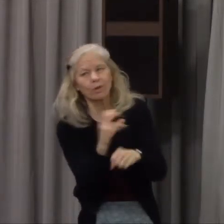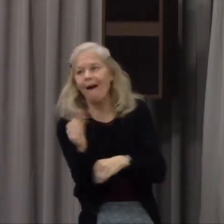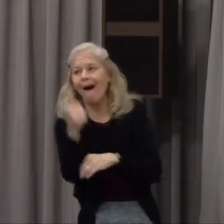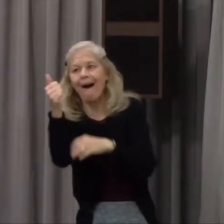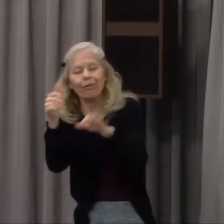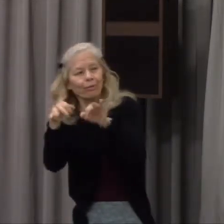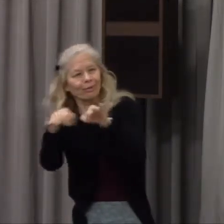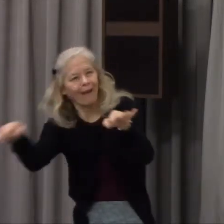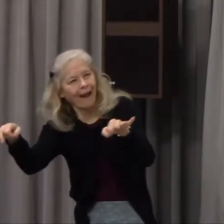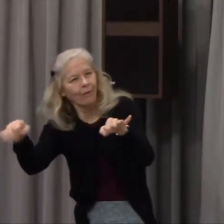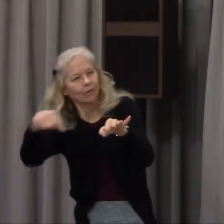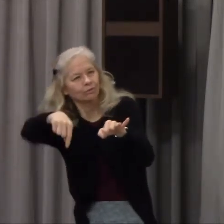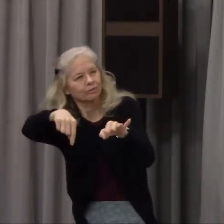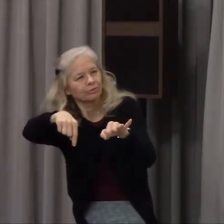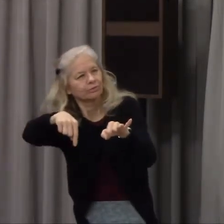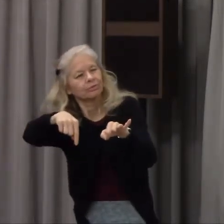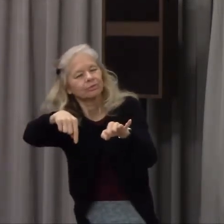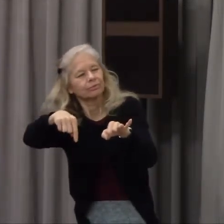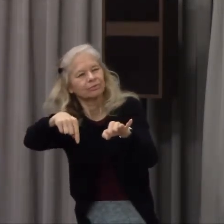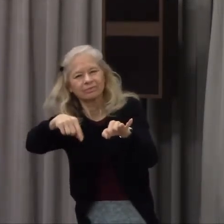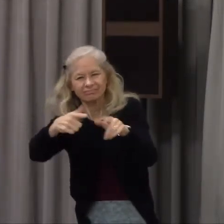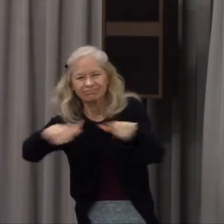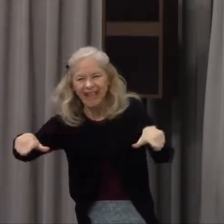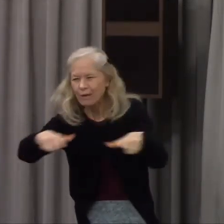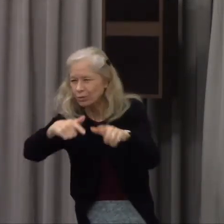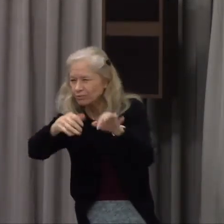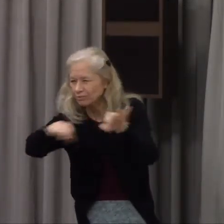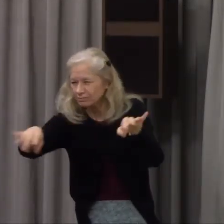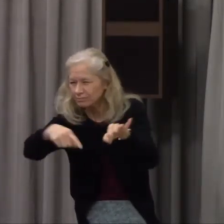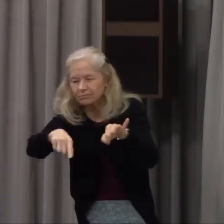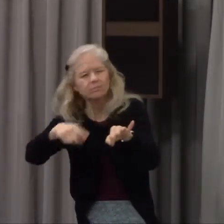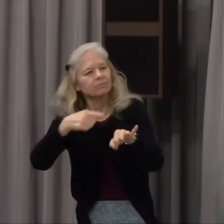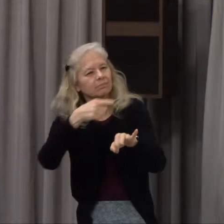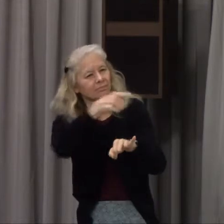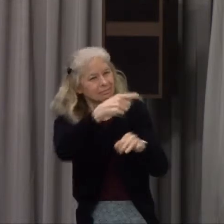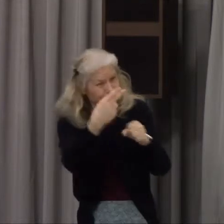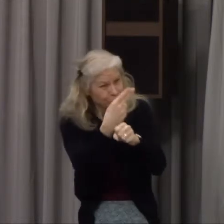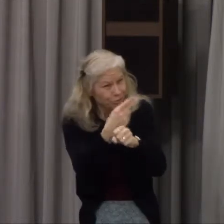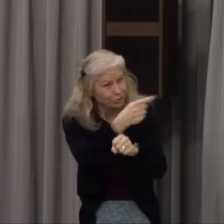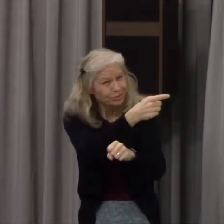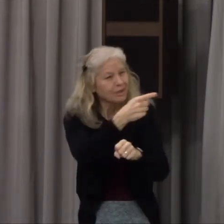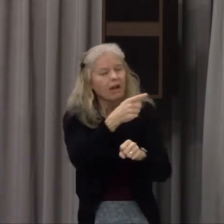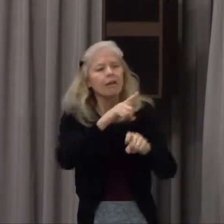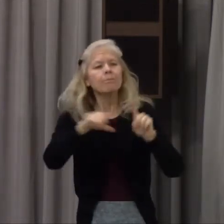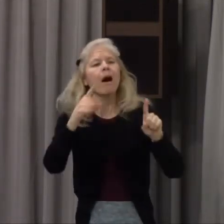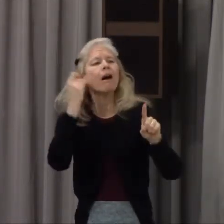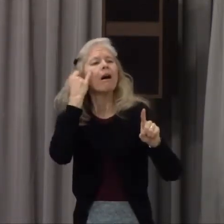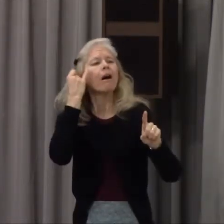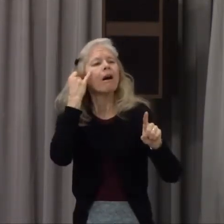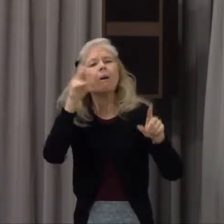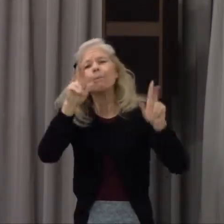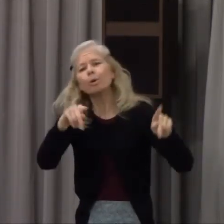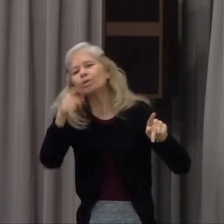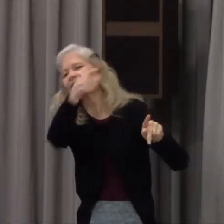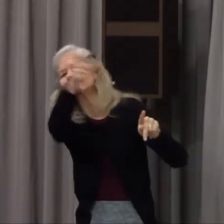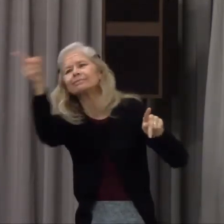in, they're going to think you're crazy, is pretty much what he says. They'll think you're mad. But he says in verse 24